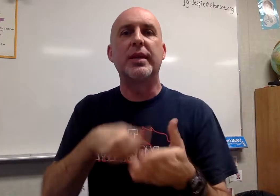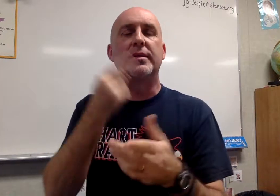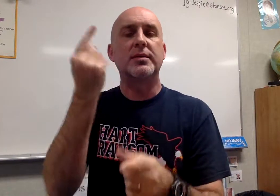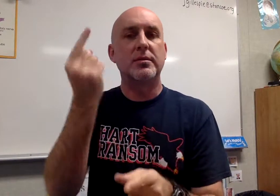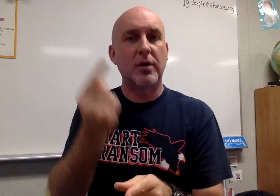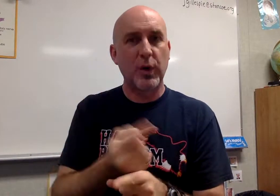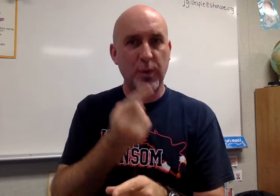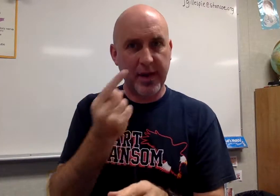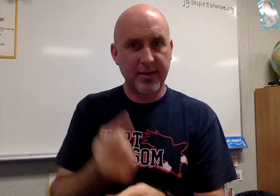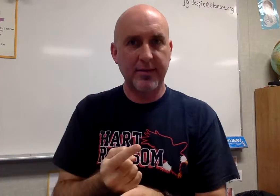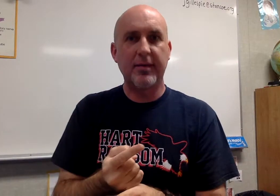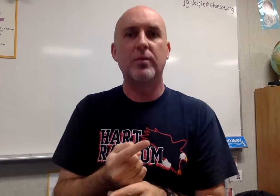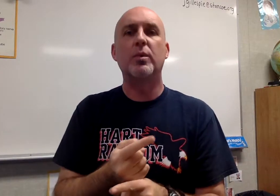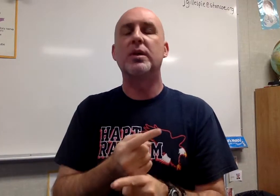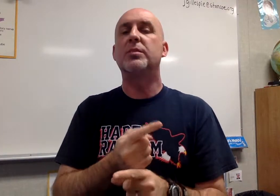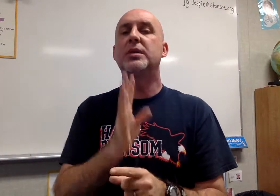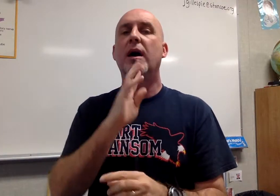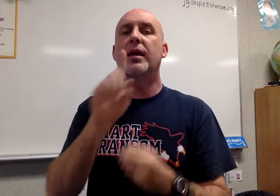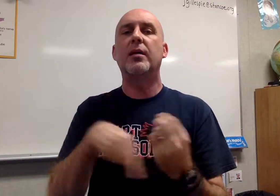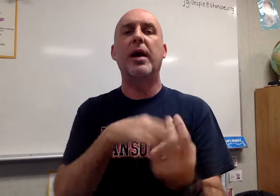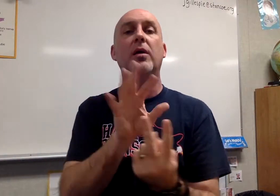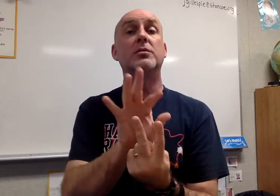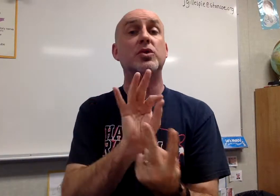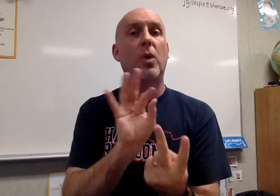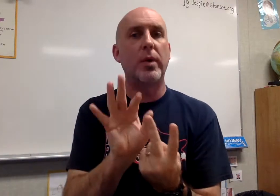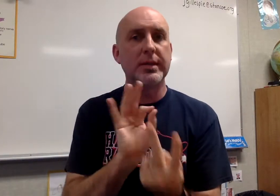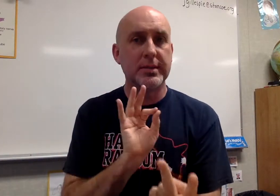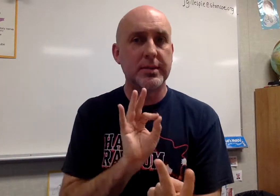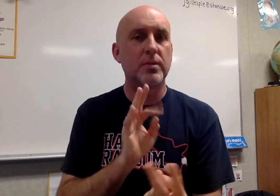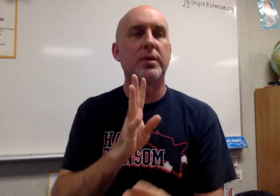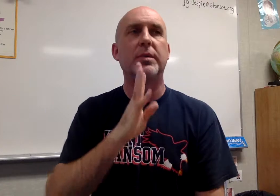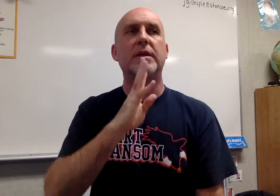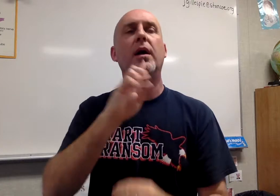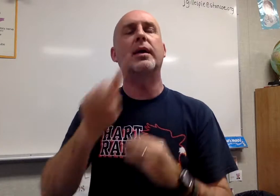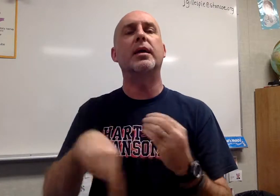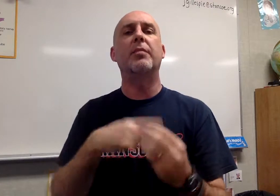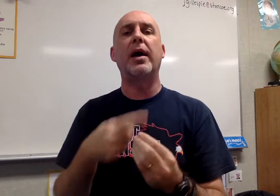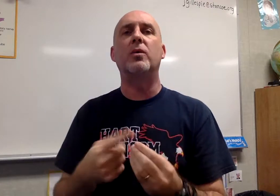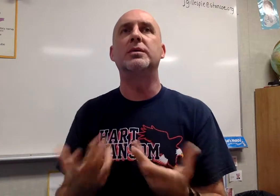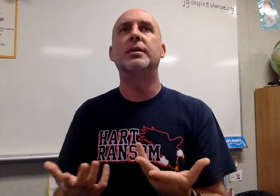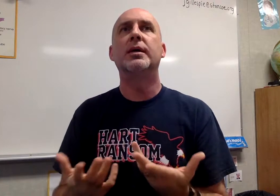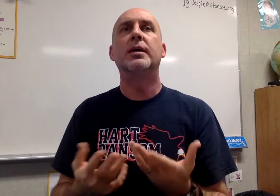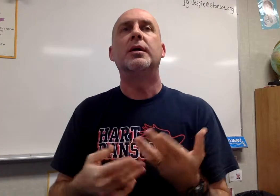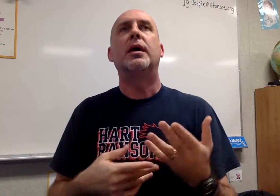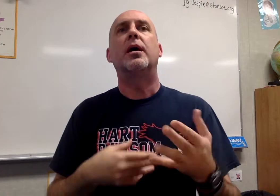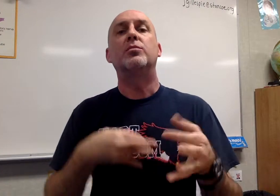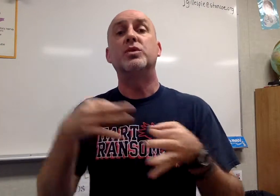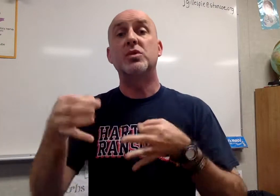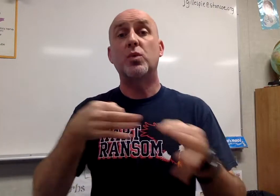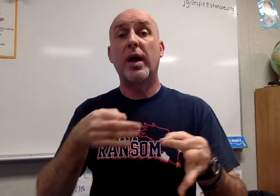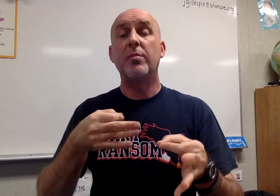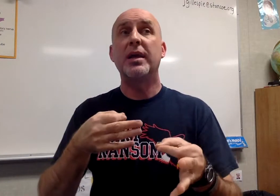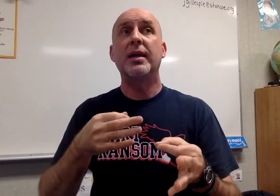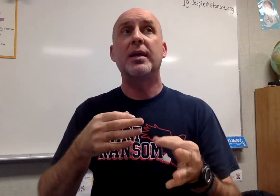this correctly. We're going to be talking about choices. We're going to be talking about describing,